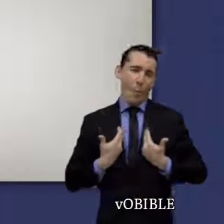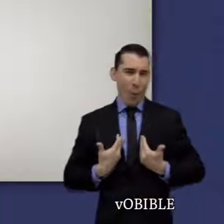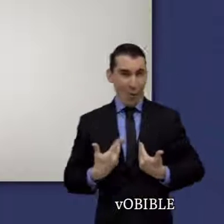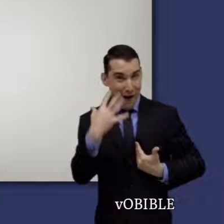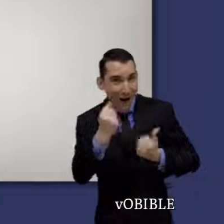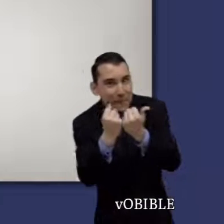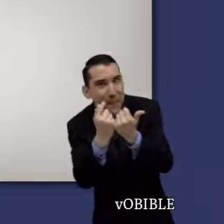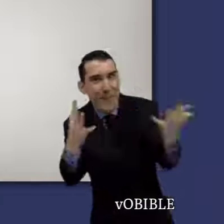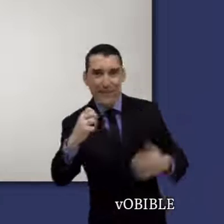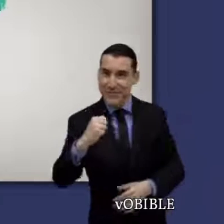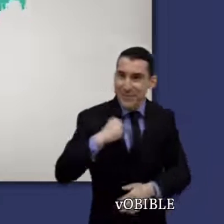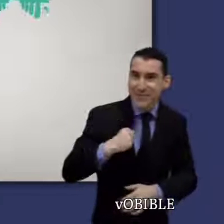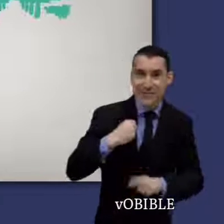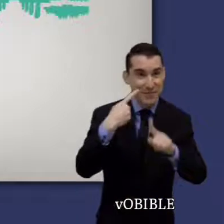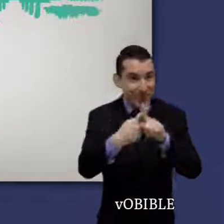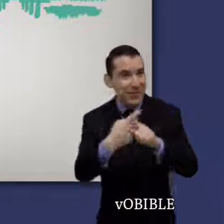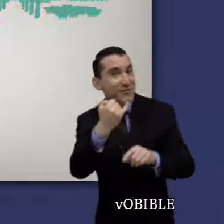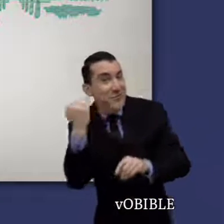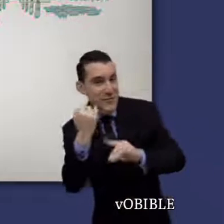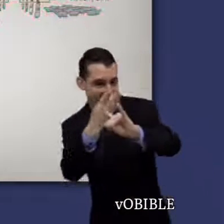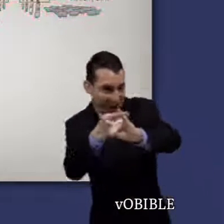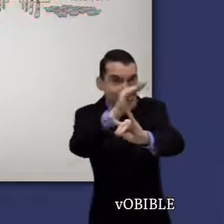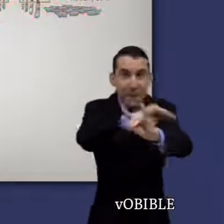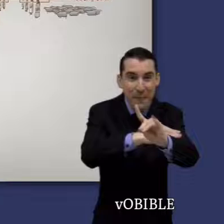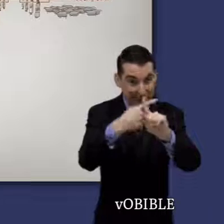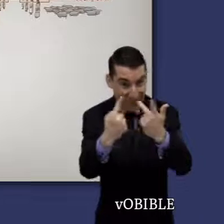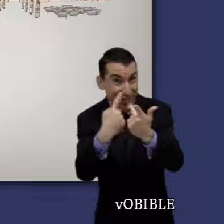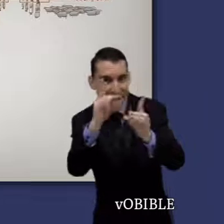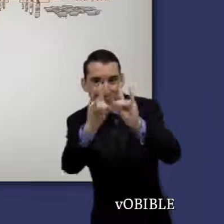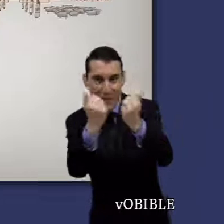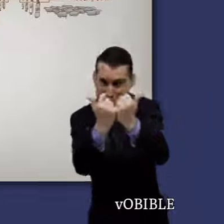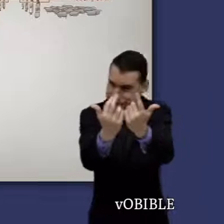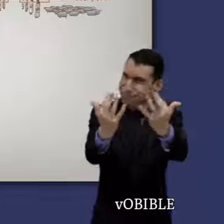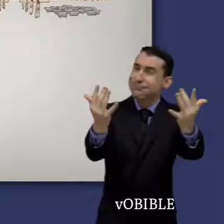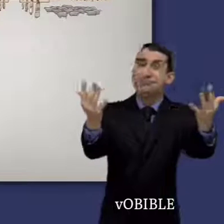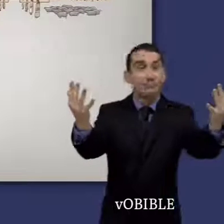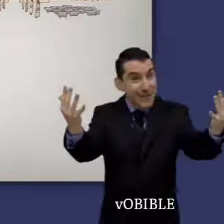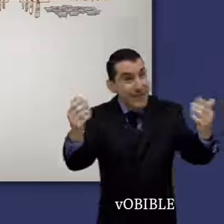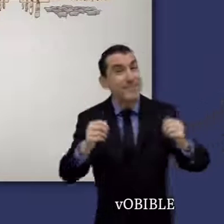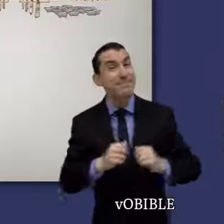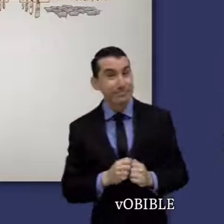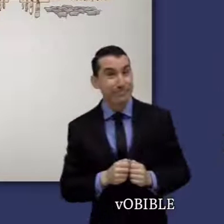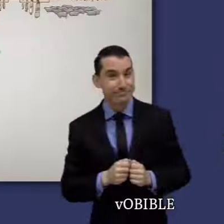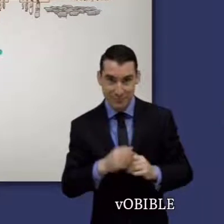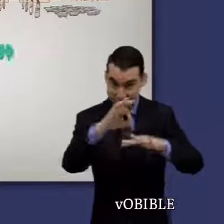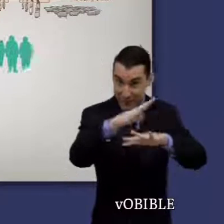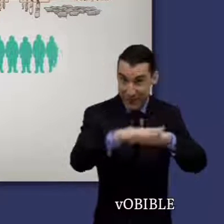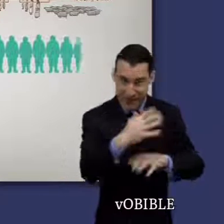Job was very wealthy. He had many servants and owned thousands of sheep, camels, and other